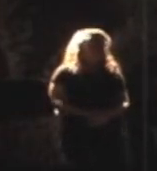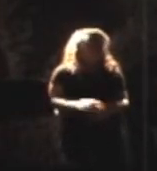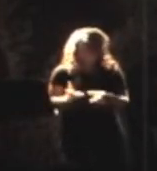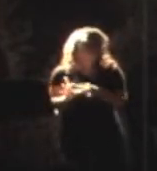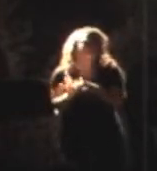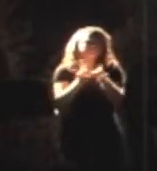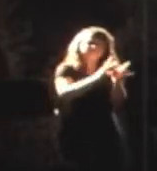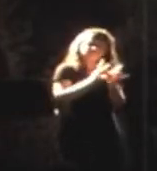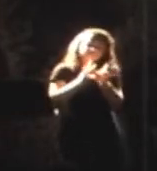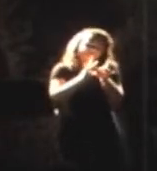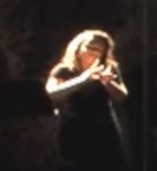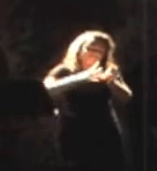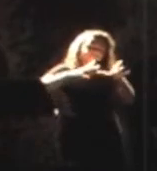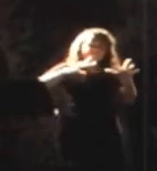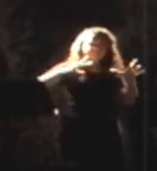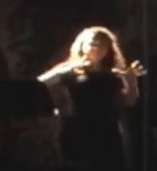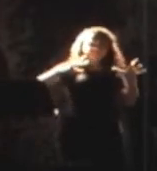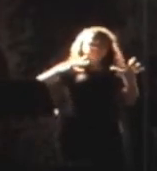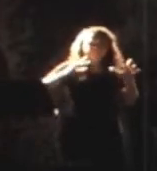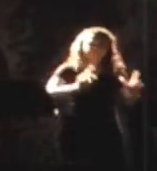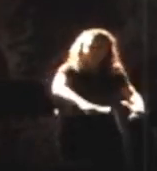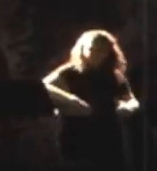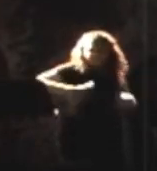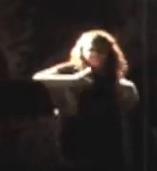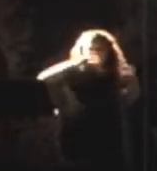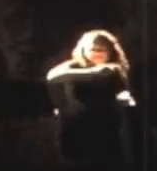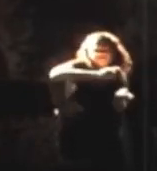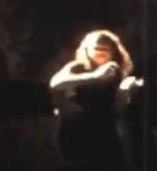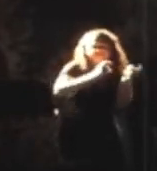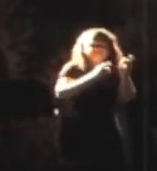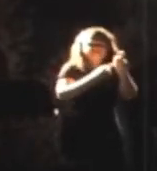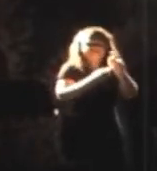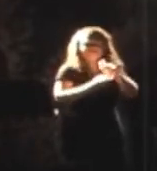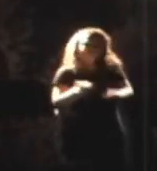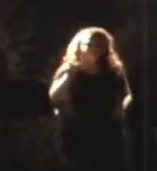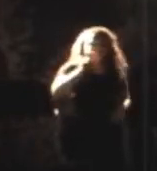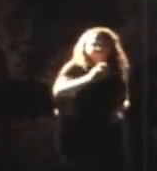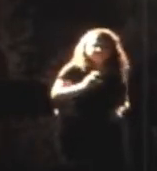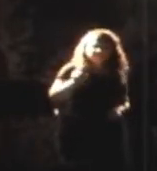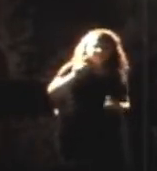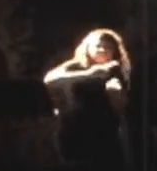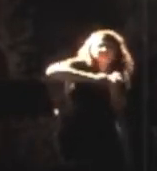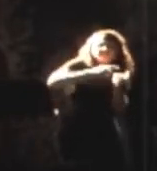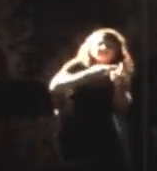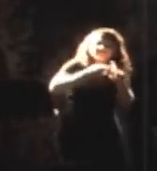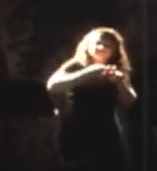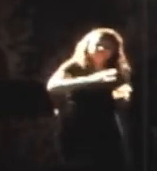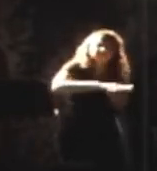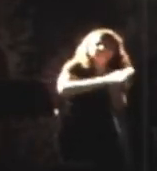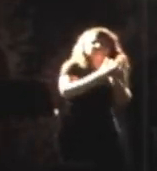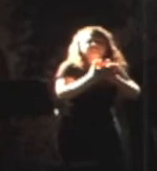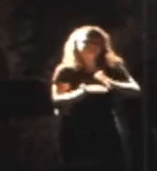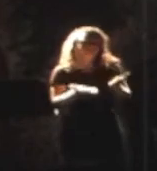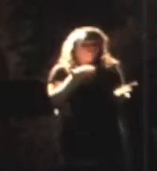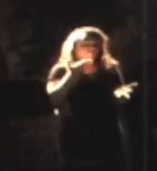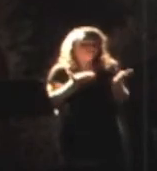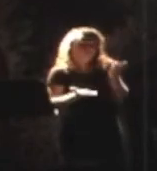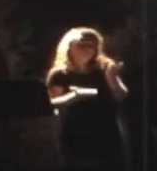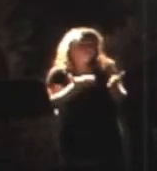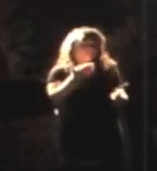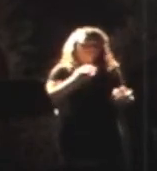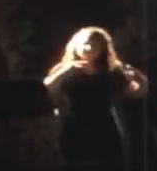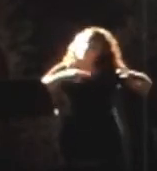I live here on my knees As I try to make you see That you're everything I think I